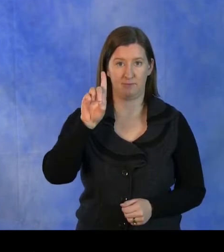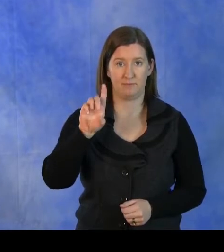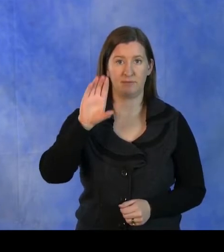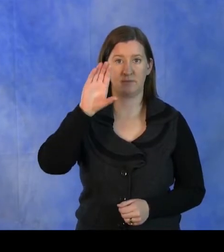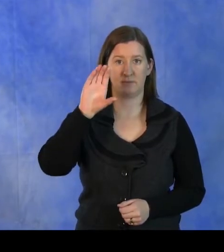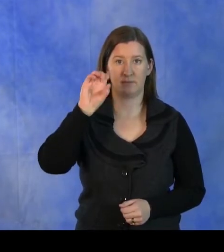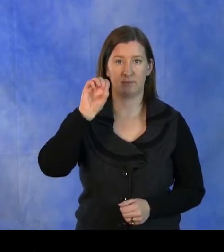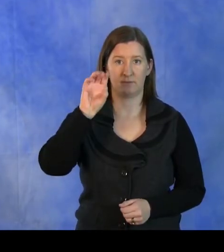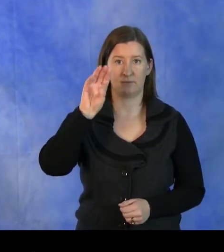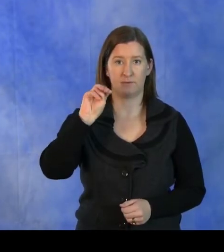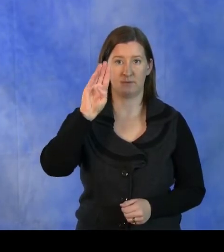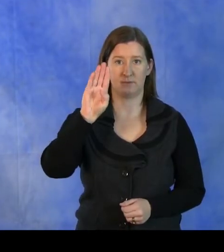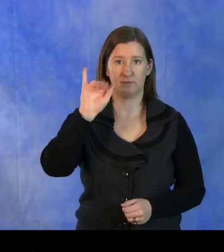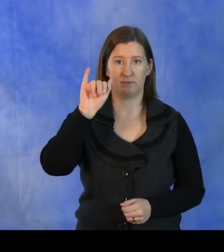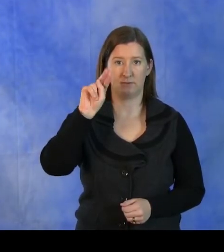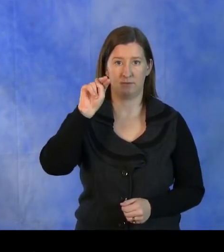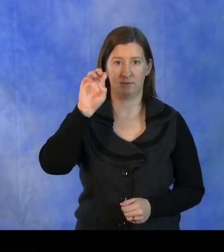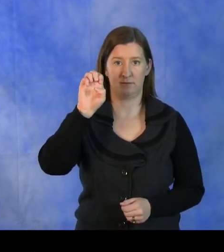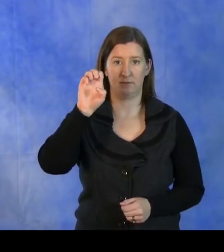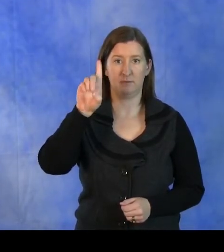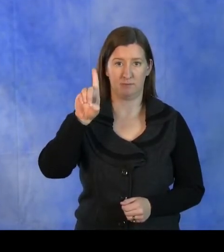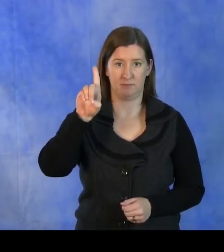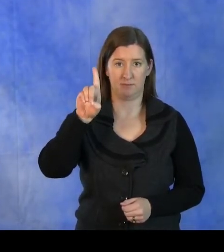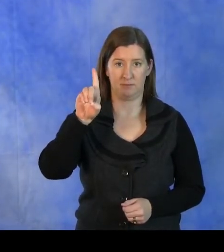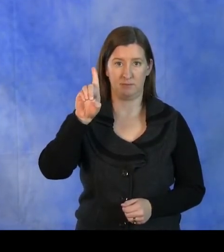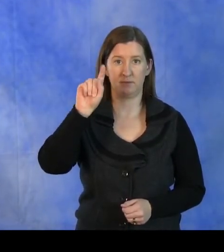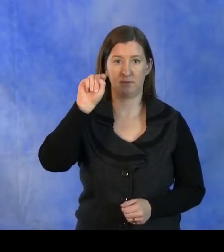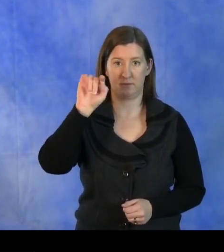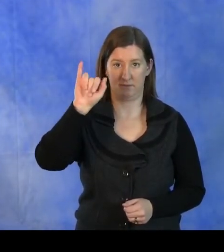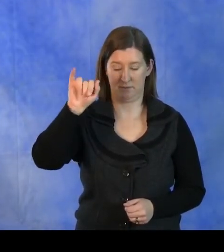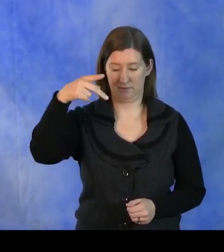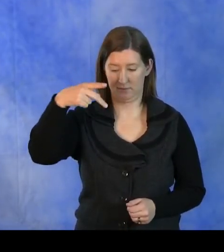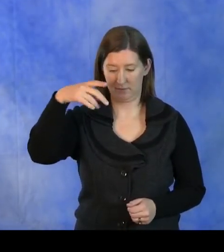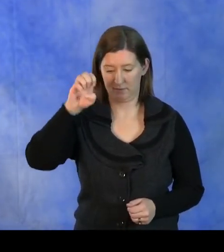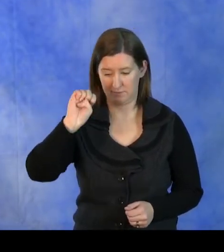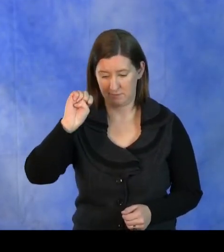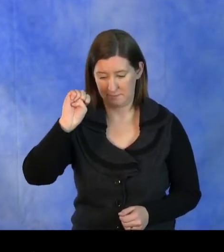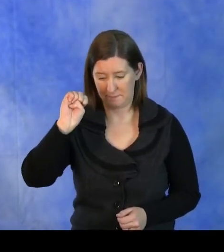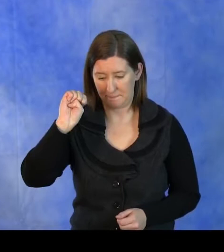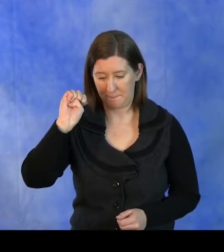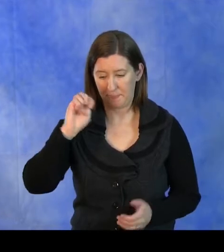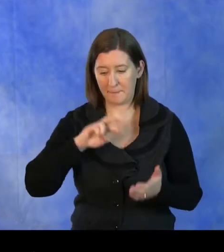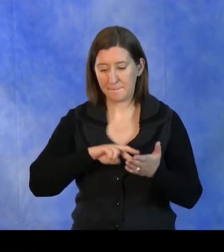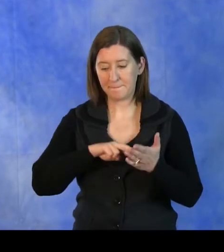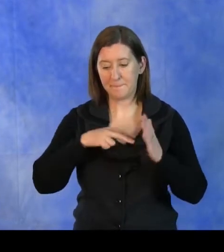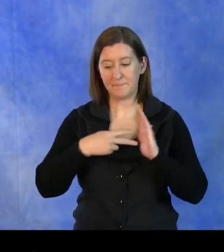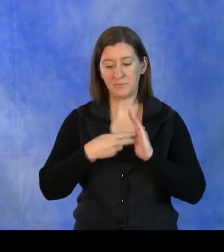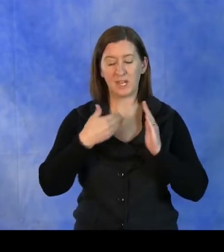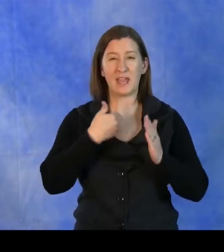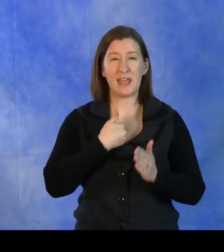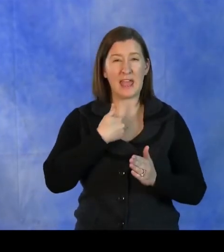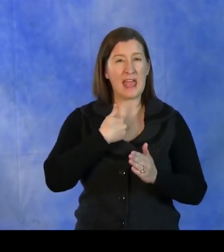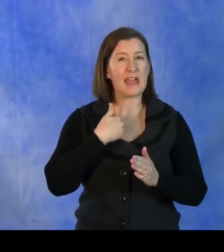The definition for ADHD for combined type